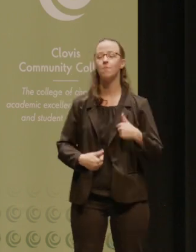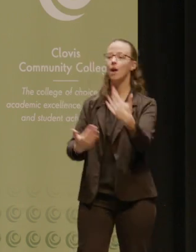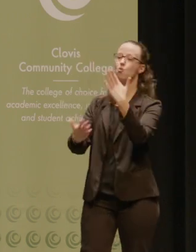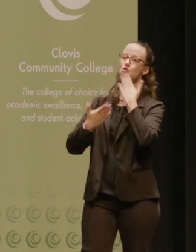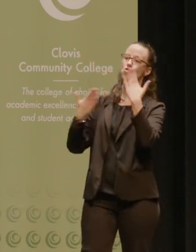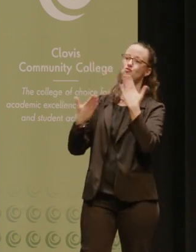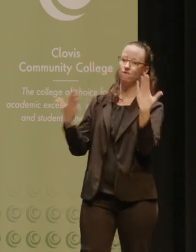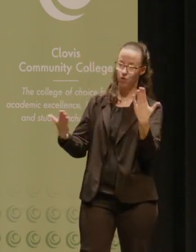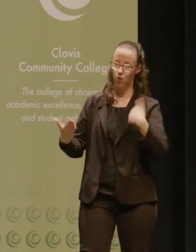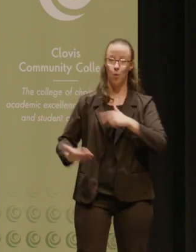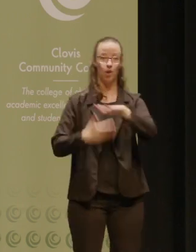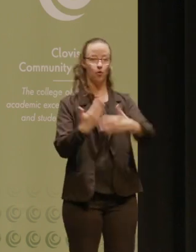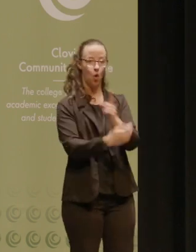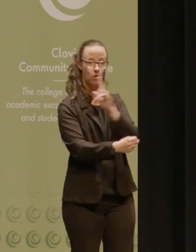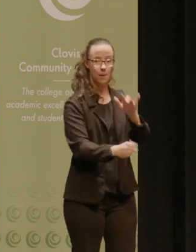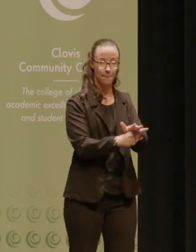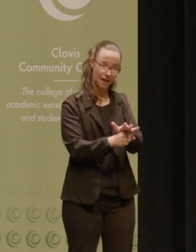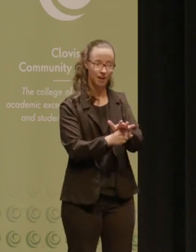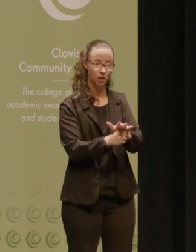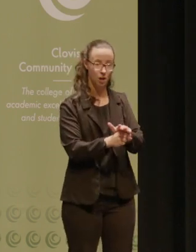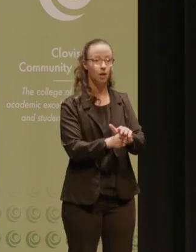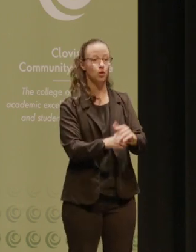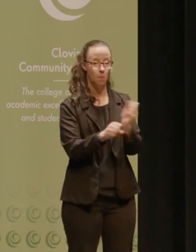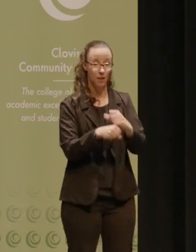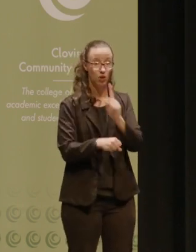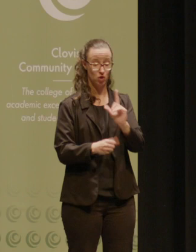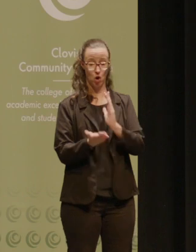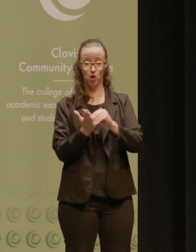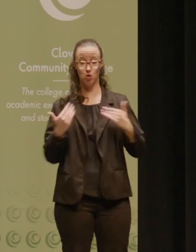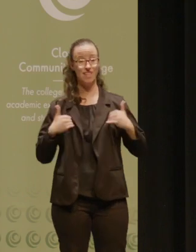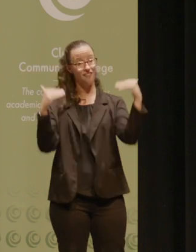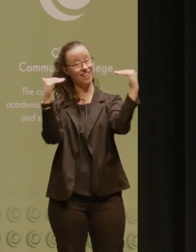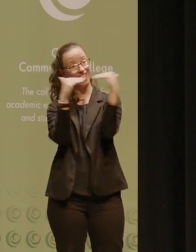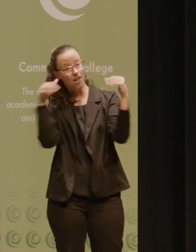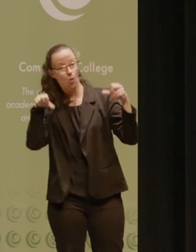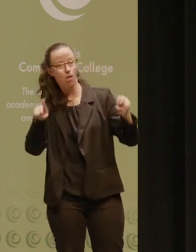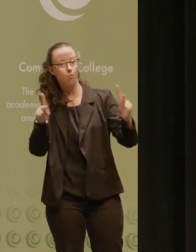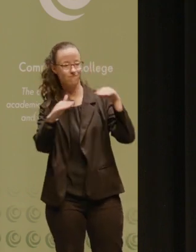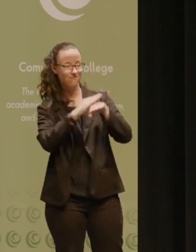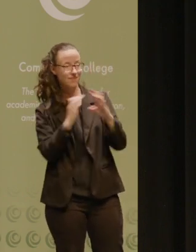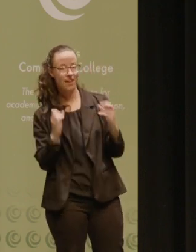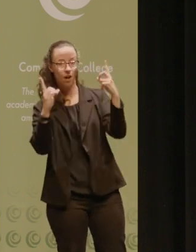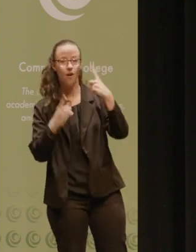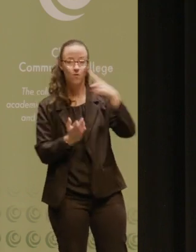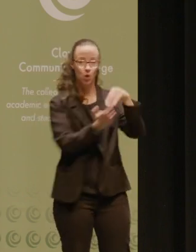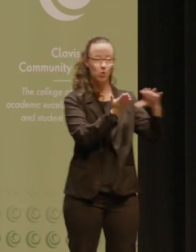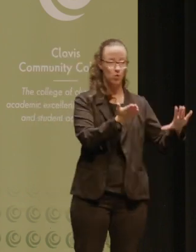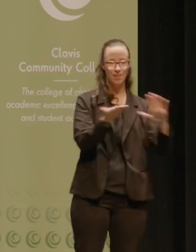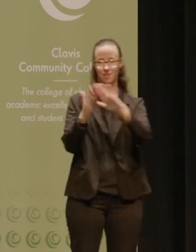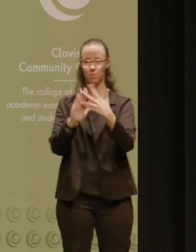grateful that we're all committed to ensuring the equal education opportunities for all of our students and our communities we